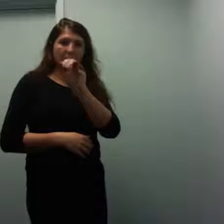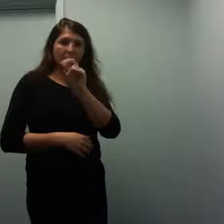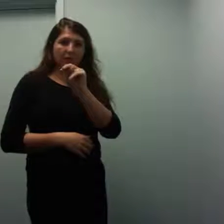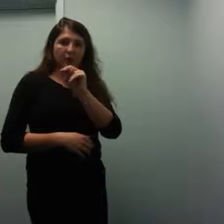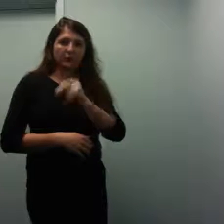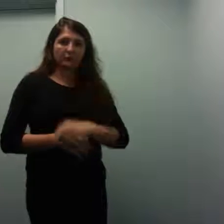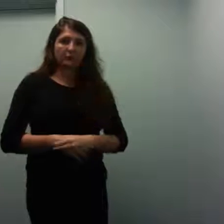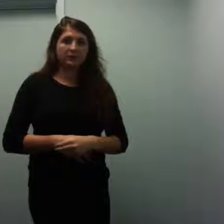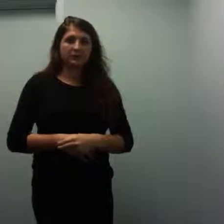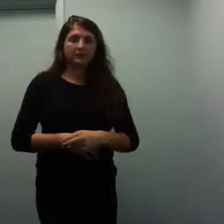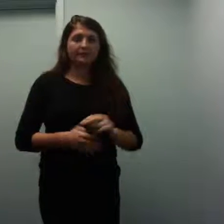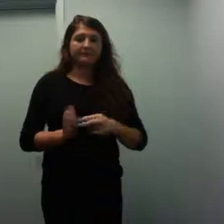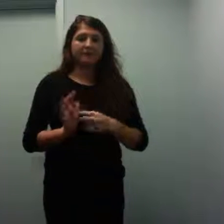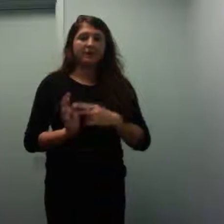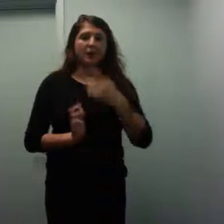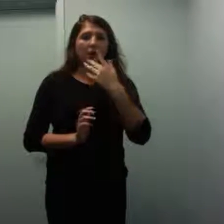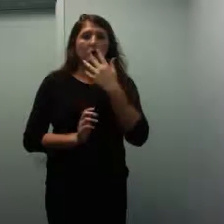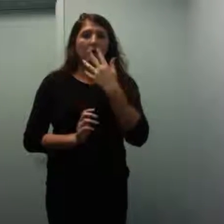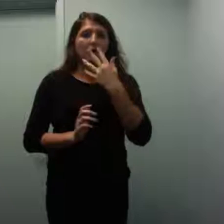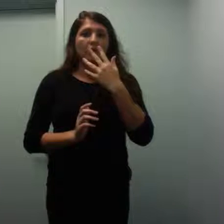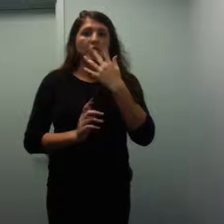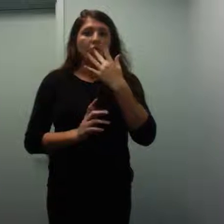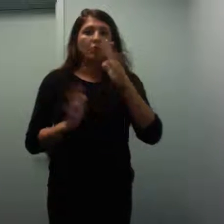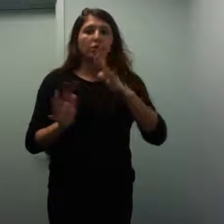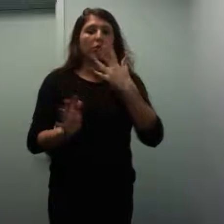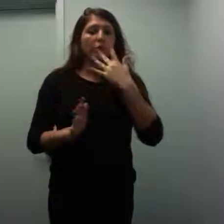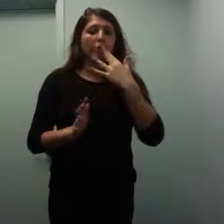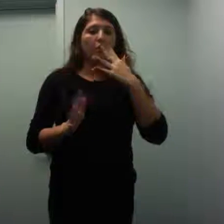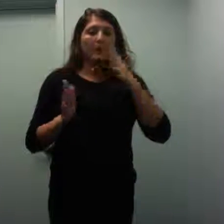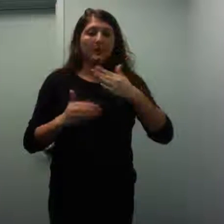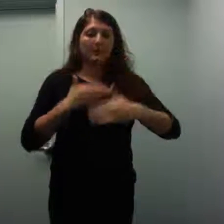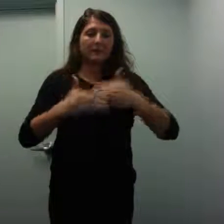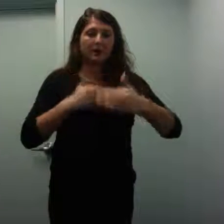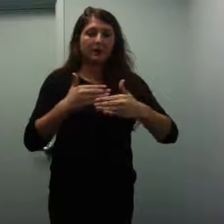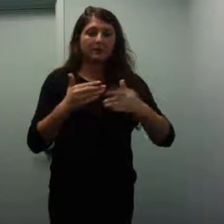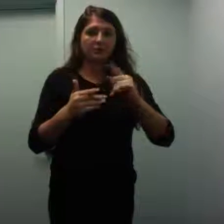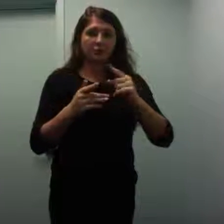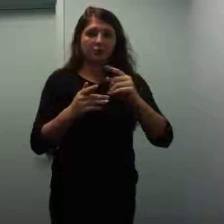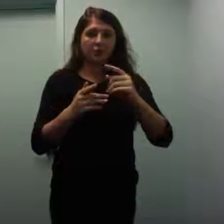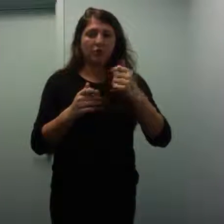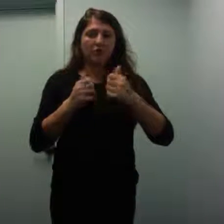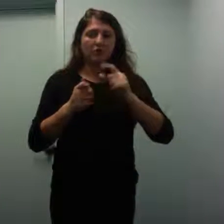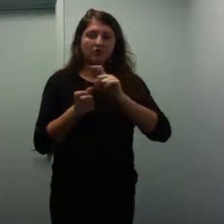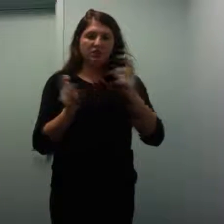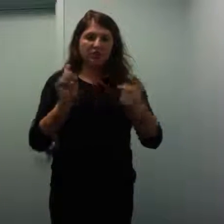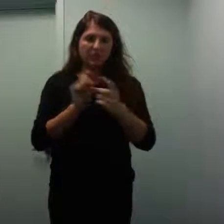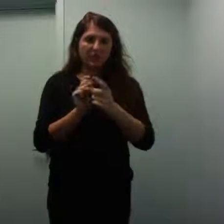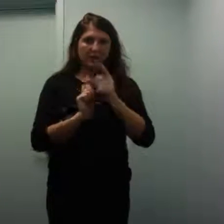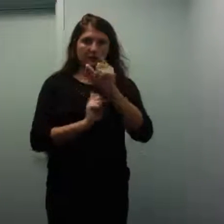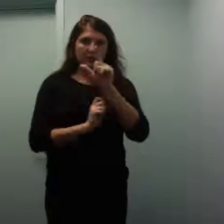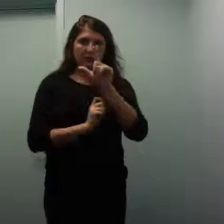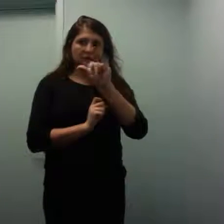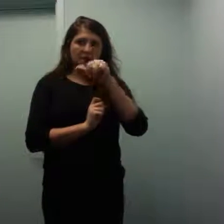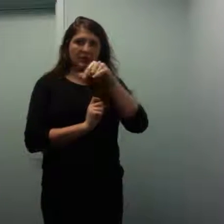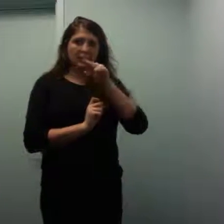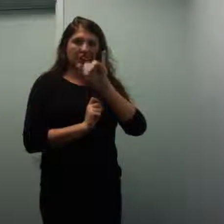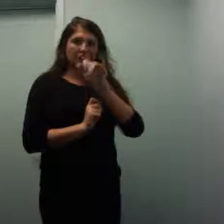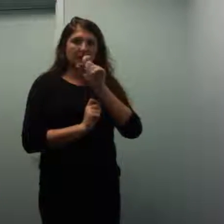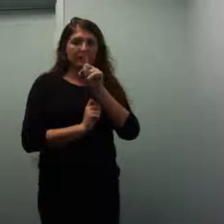Cooling process by which water is changed from the liquid form, which is water, to the gas form, which happens to be water vapor.